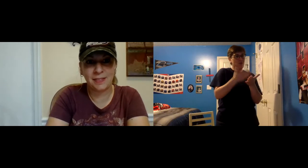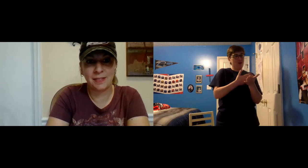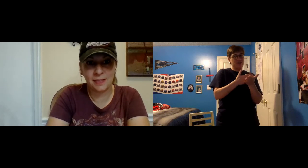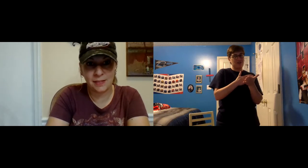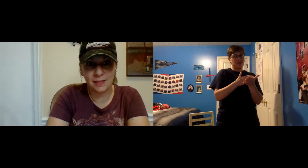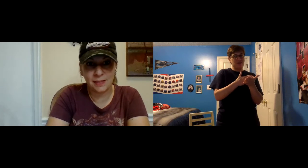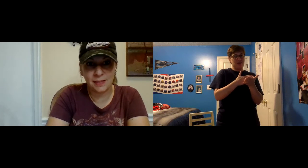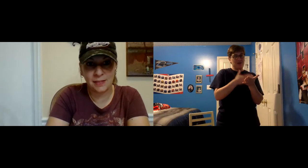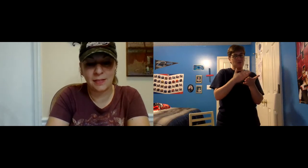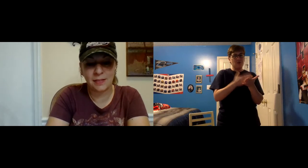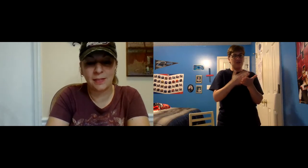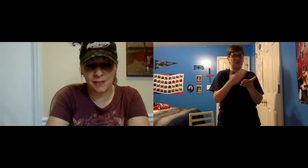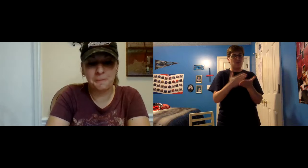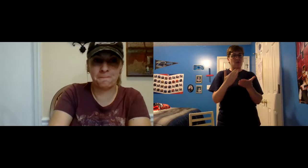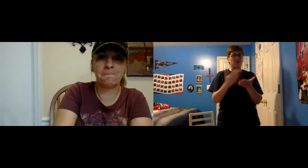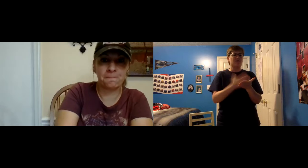think which